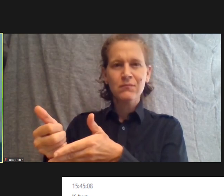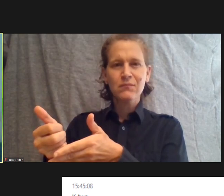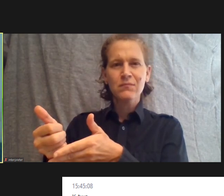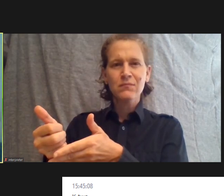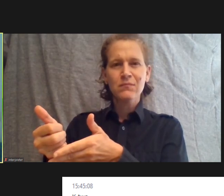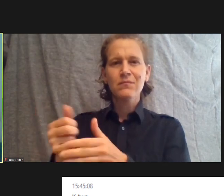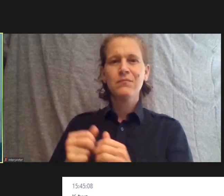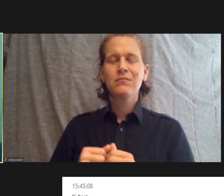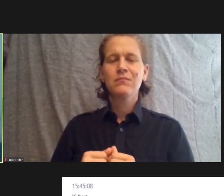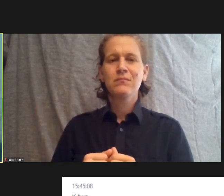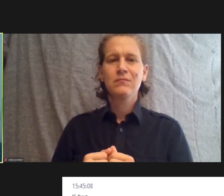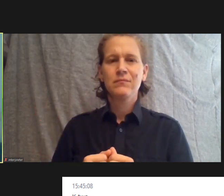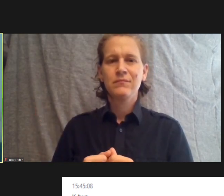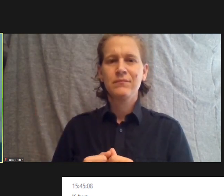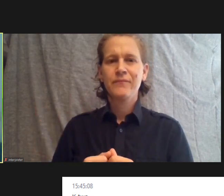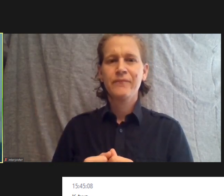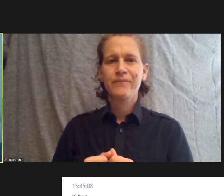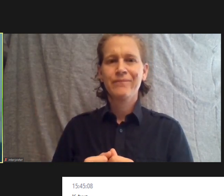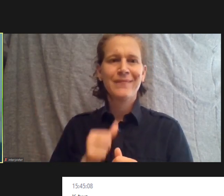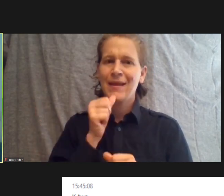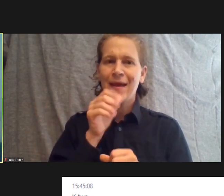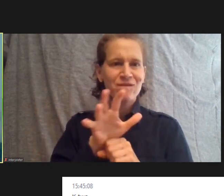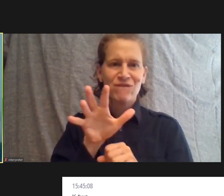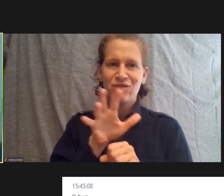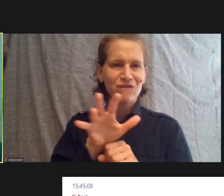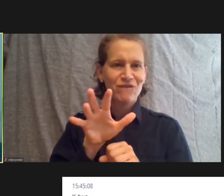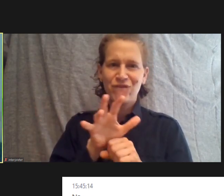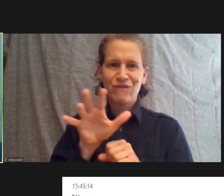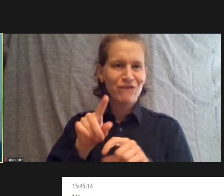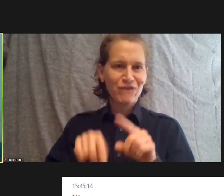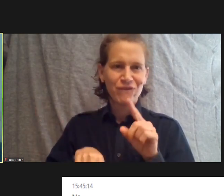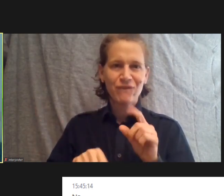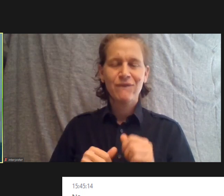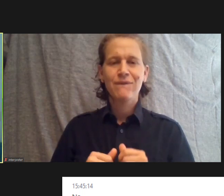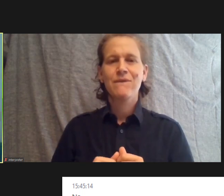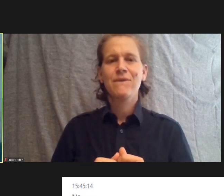That wasn't enough.